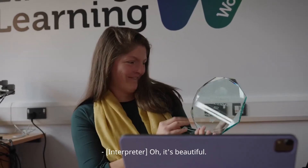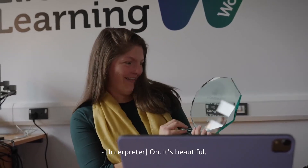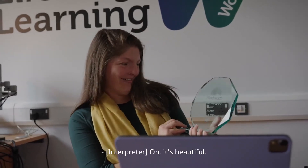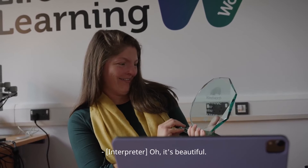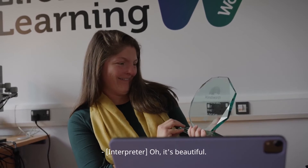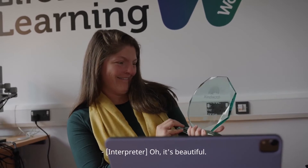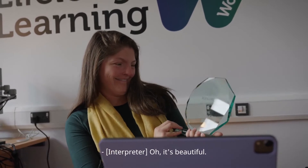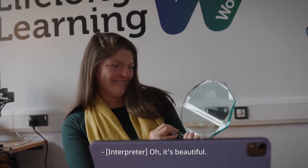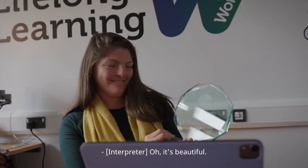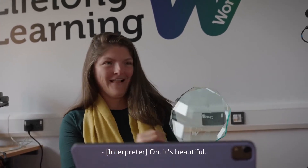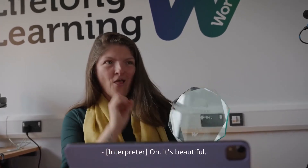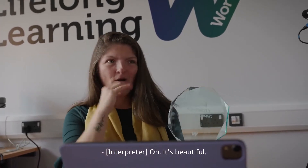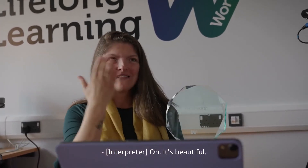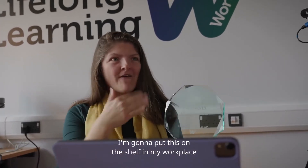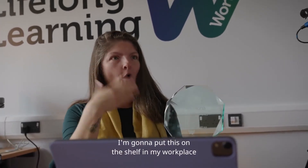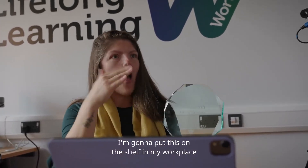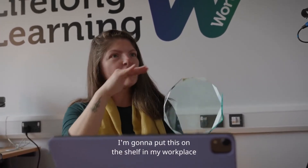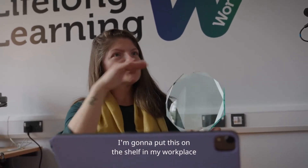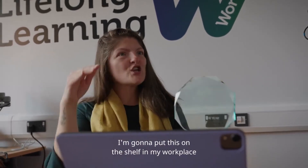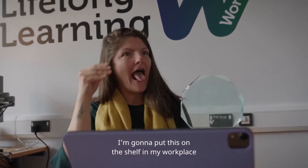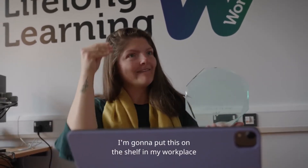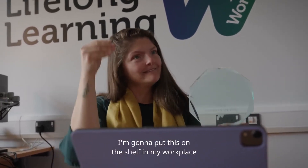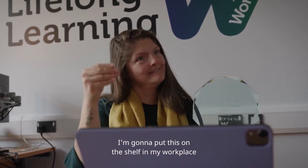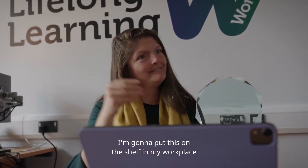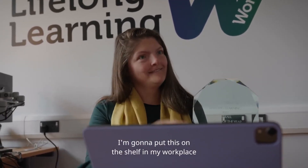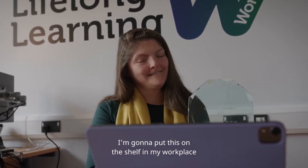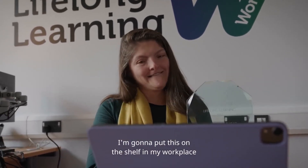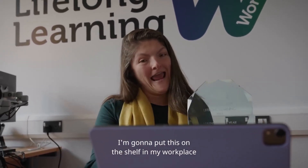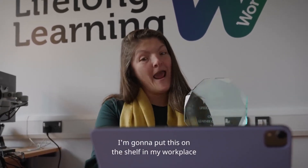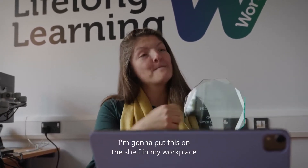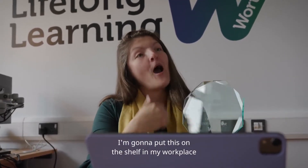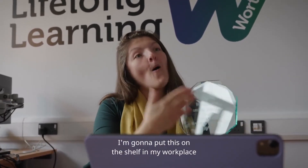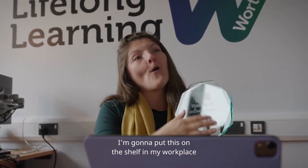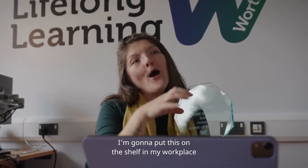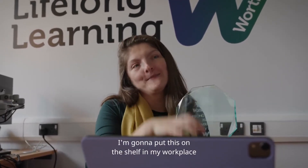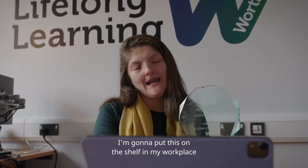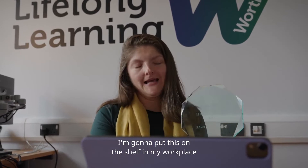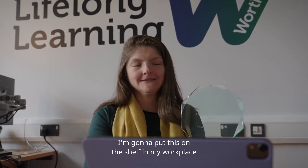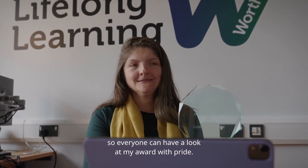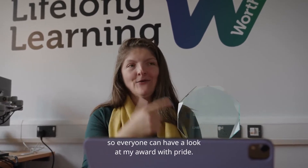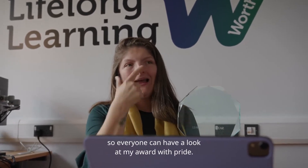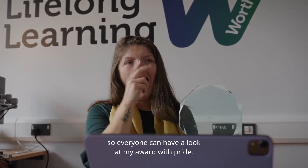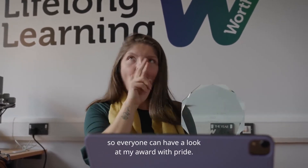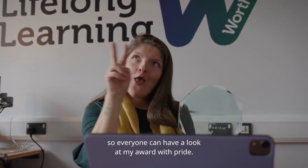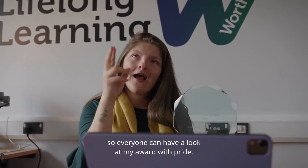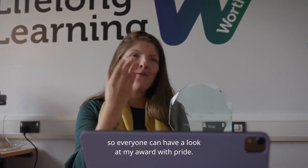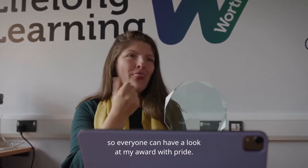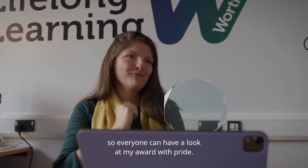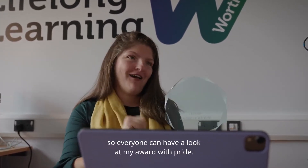Oh, it's beautiful. I'm going to put this on the shelf in my workplace so everyone can have a look at my award